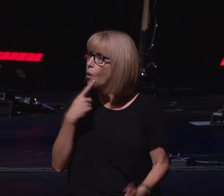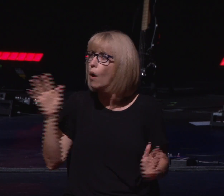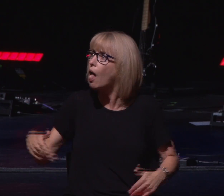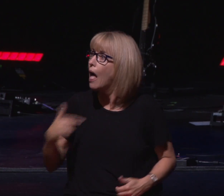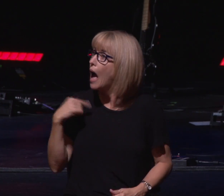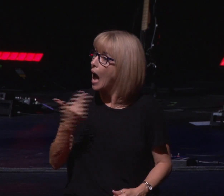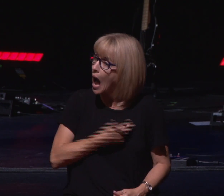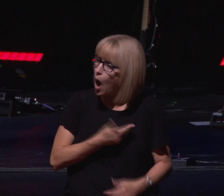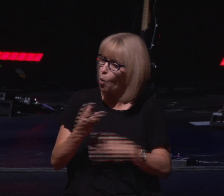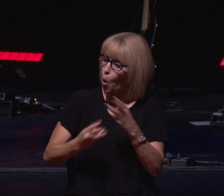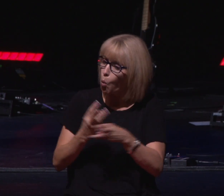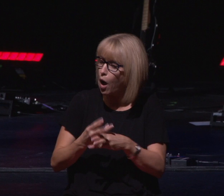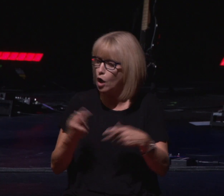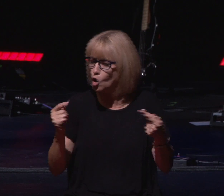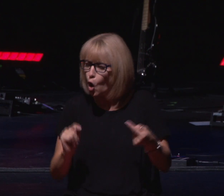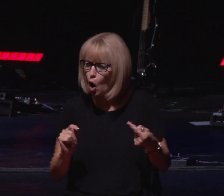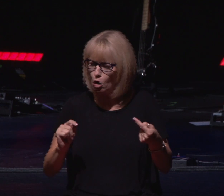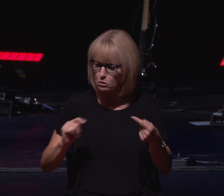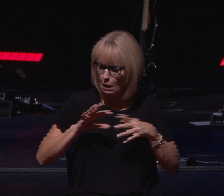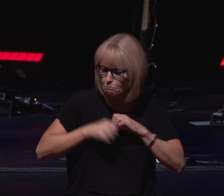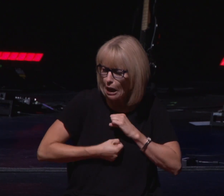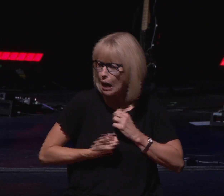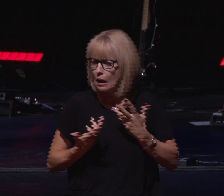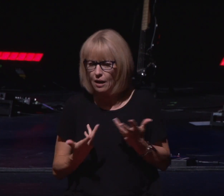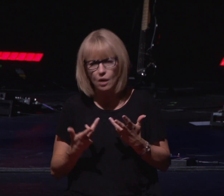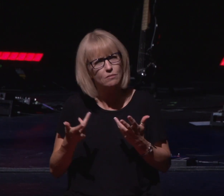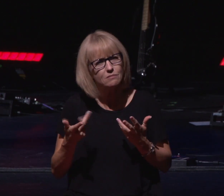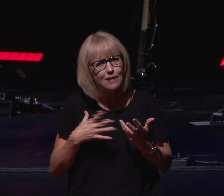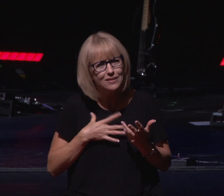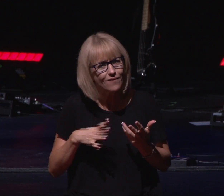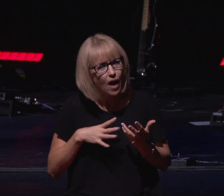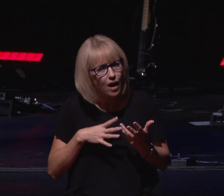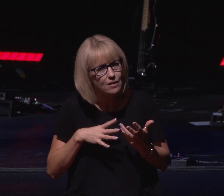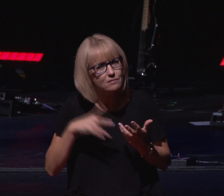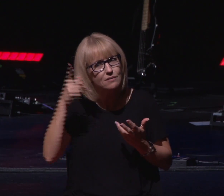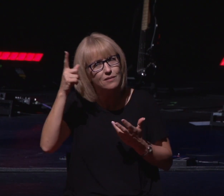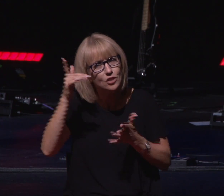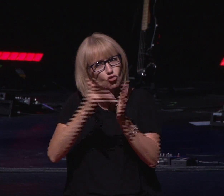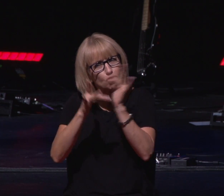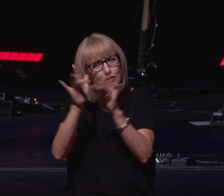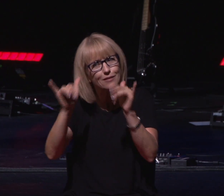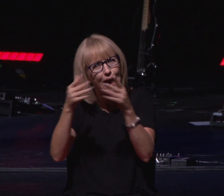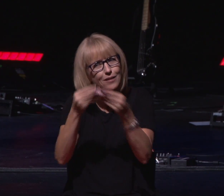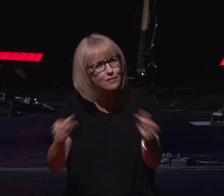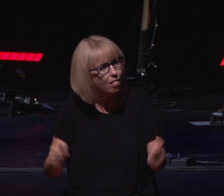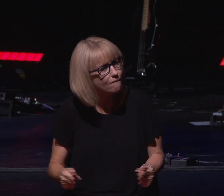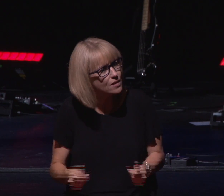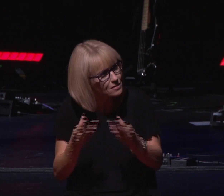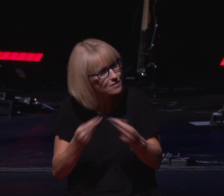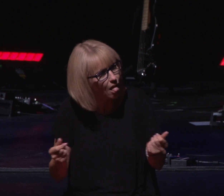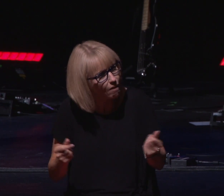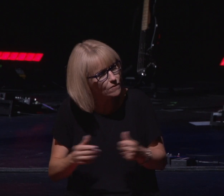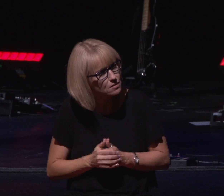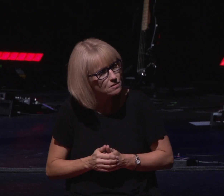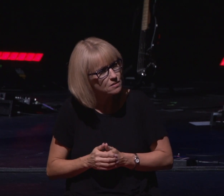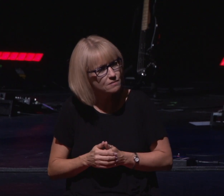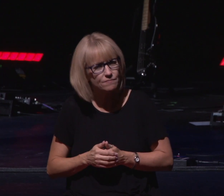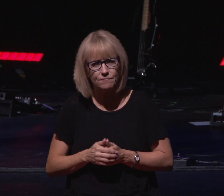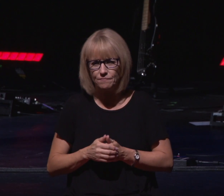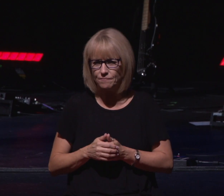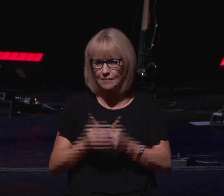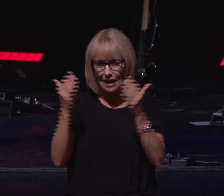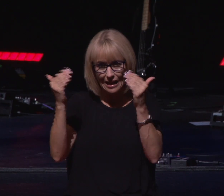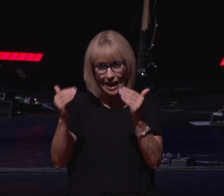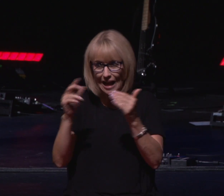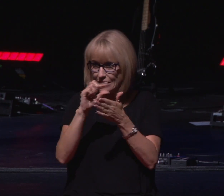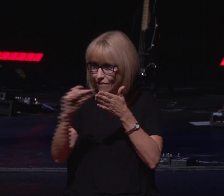how's that solved? It's solved by the grace of Jesus Christ. Not by a new rule or a law. Next verse continues on. It says,